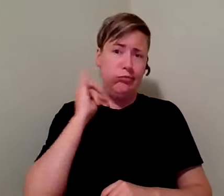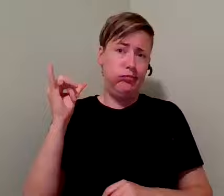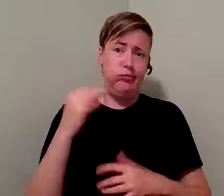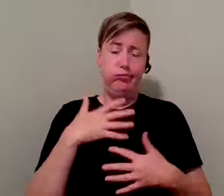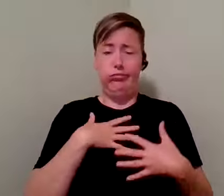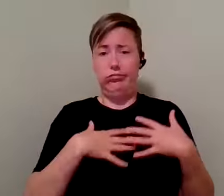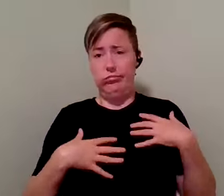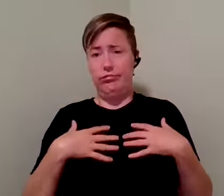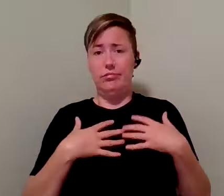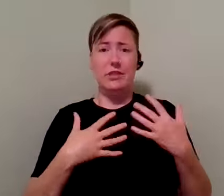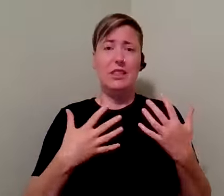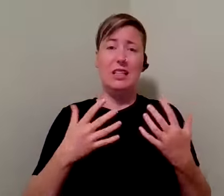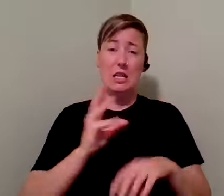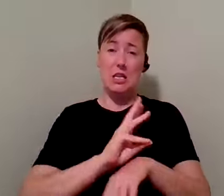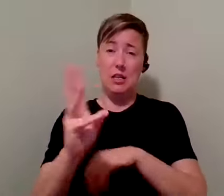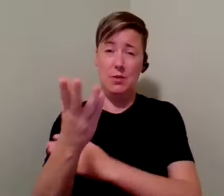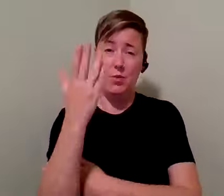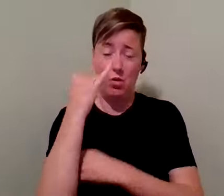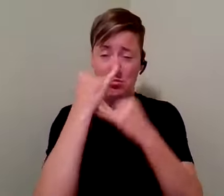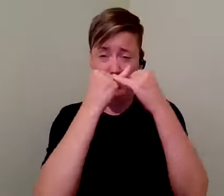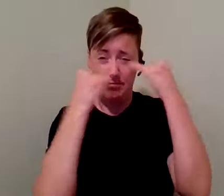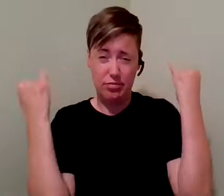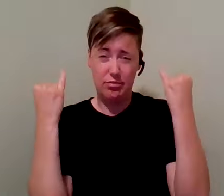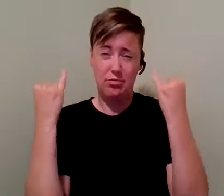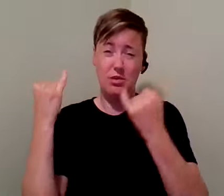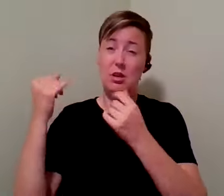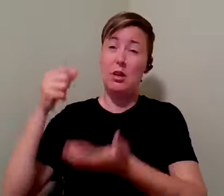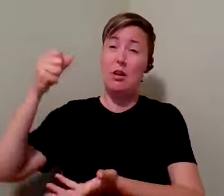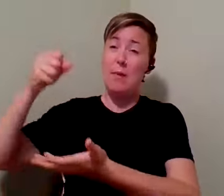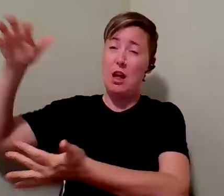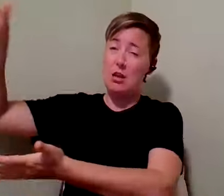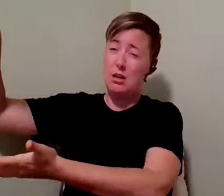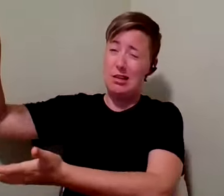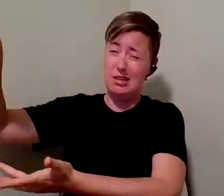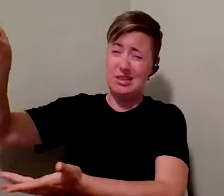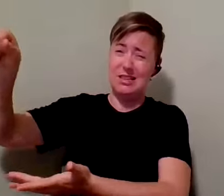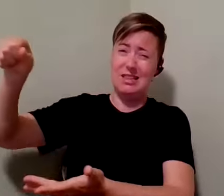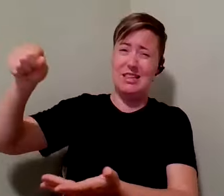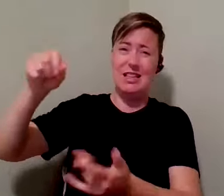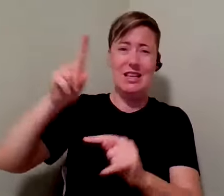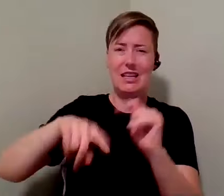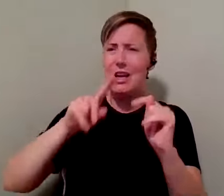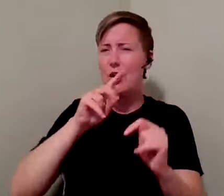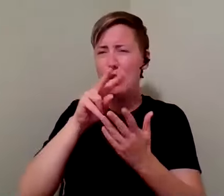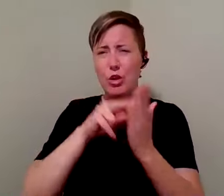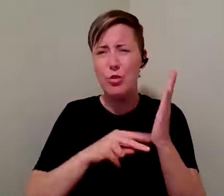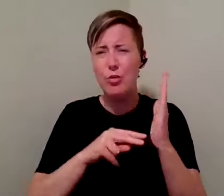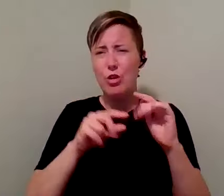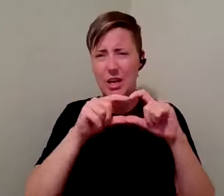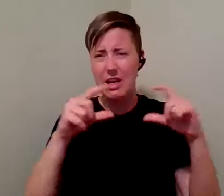at 6 a.m. and that bag comes down the ramp and you can't really read whether the label says Vancouver or whether it